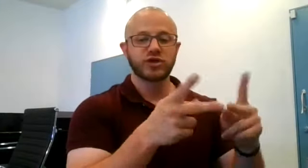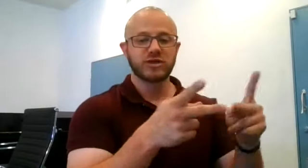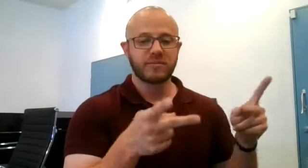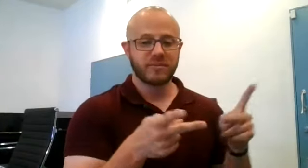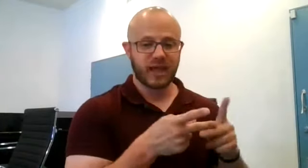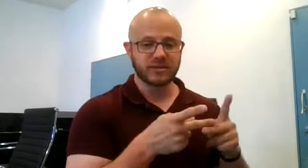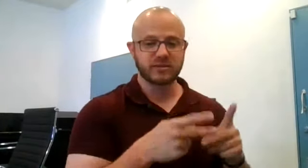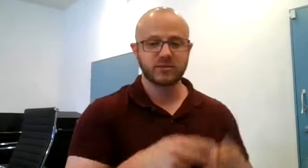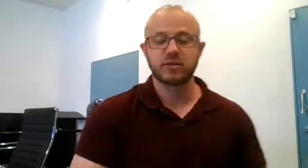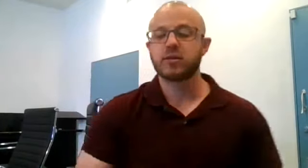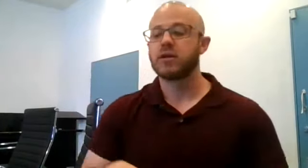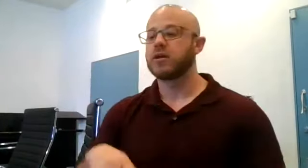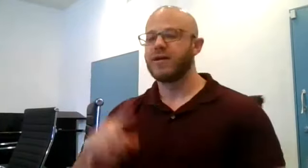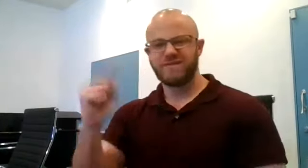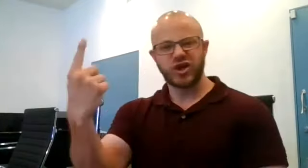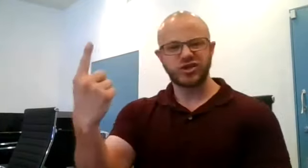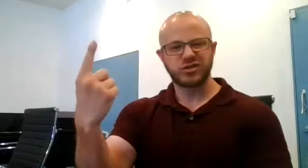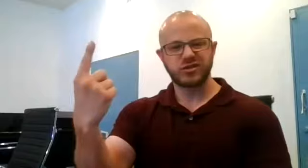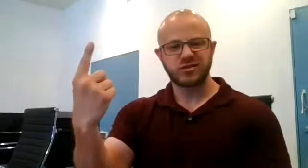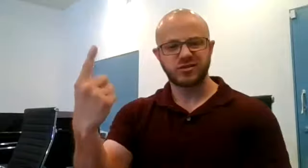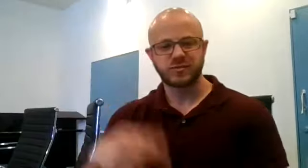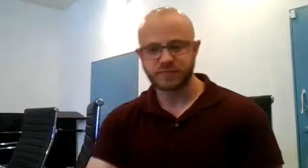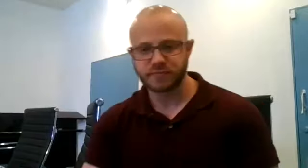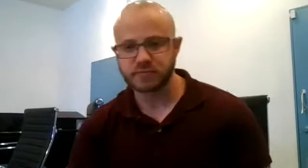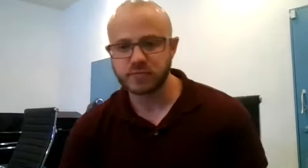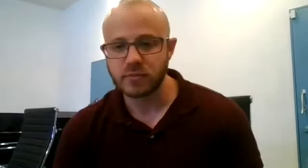First place. First.